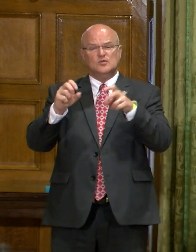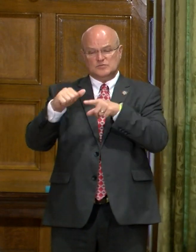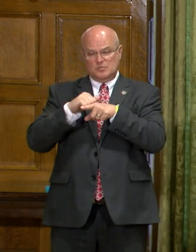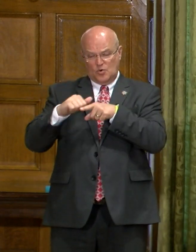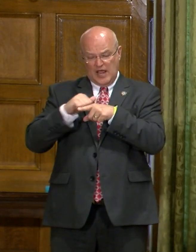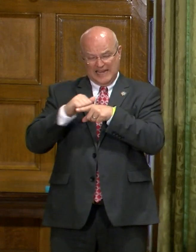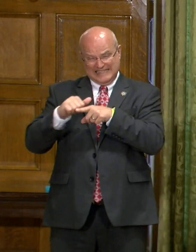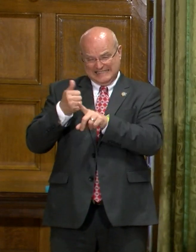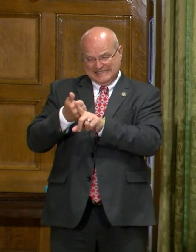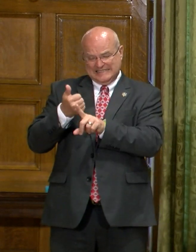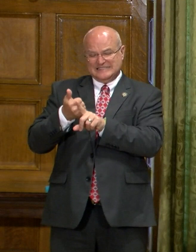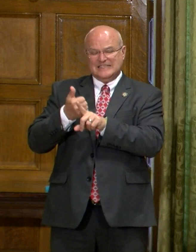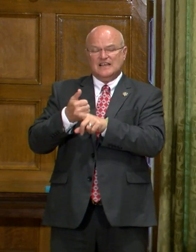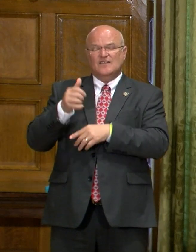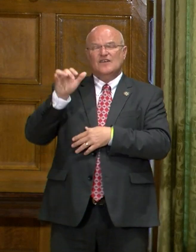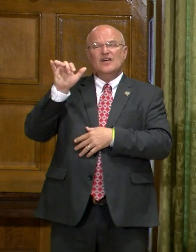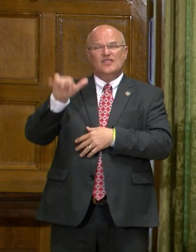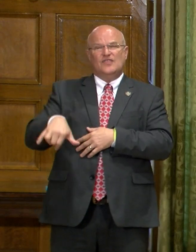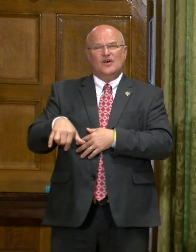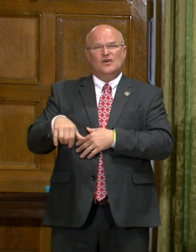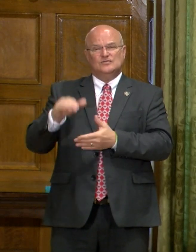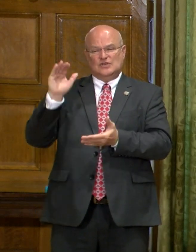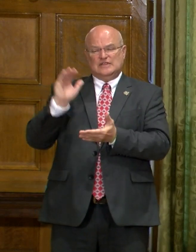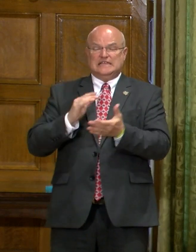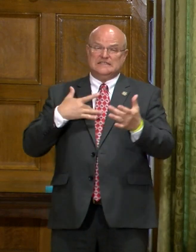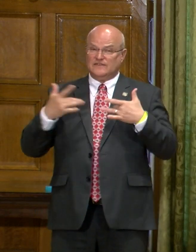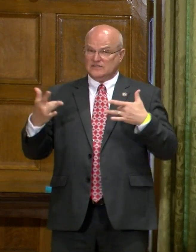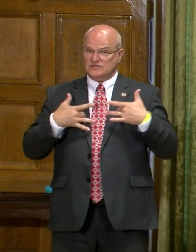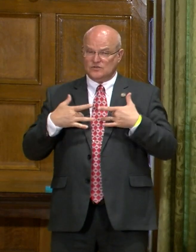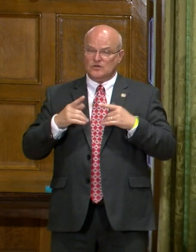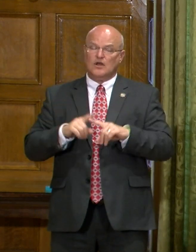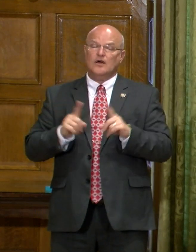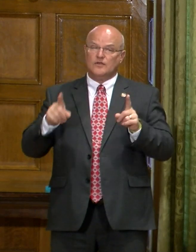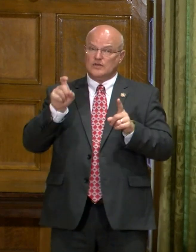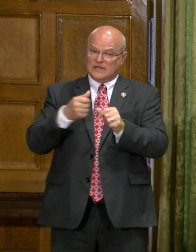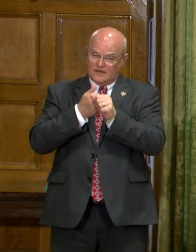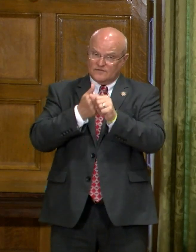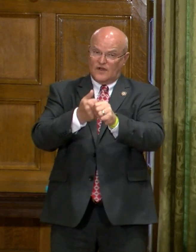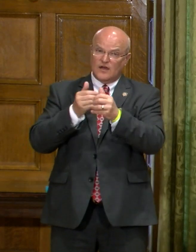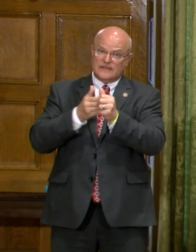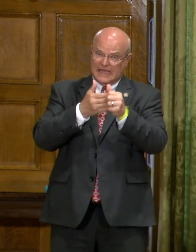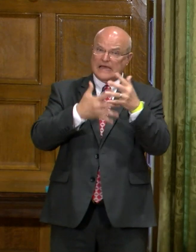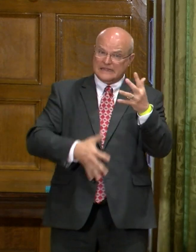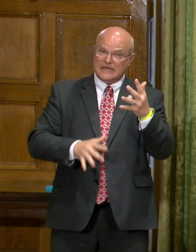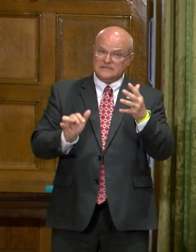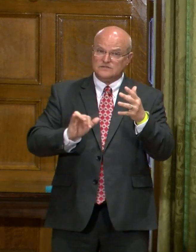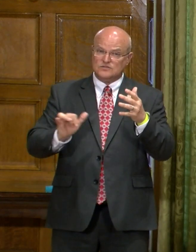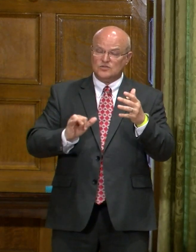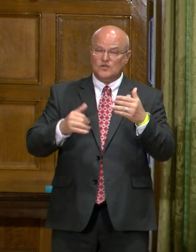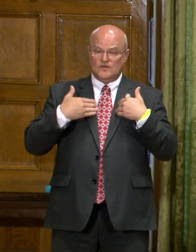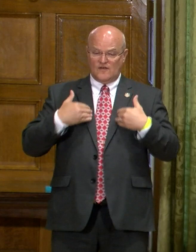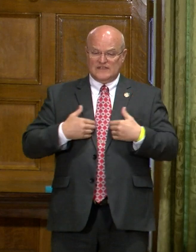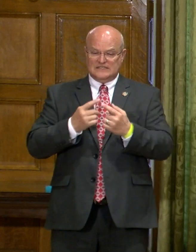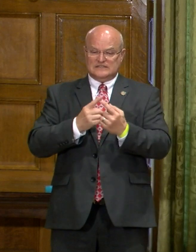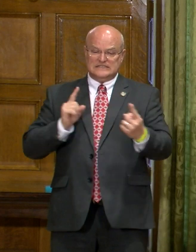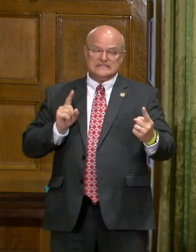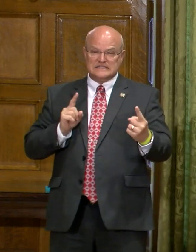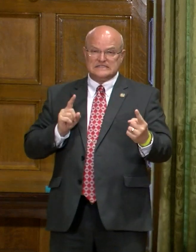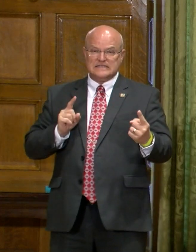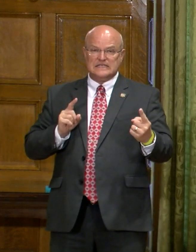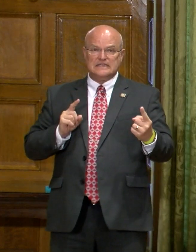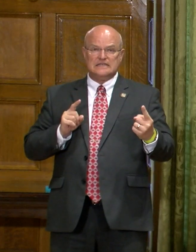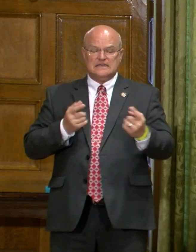of practices, those are less of a concern, although they need to follow those guidelines for physical